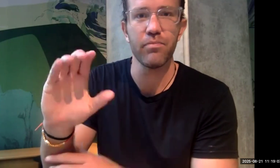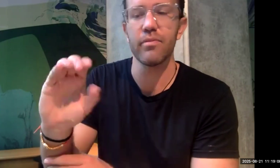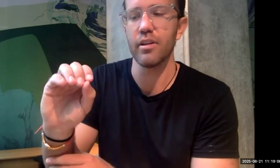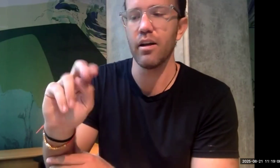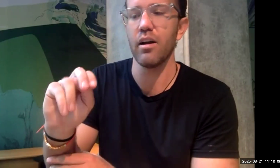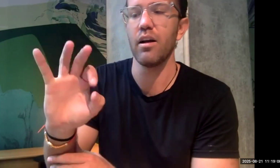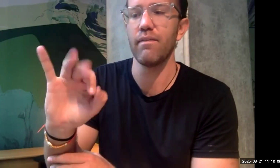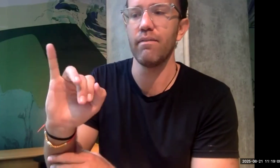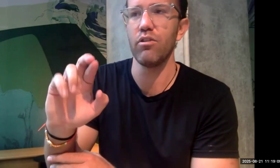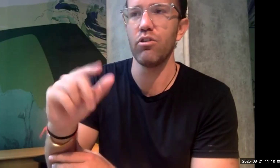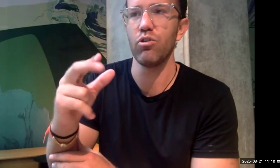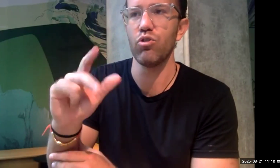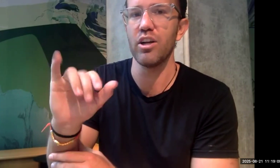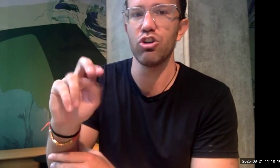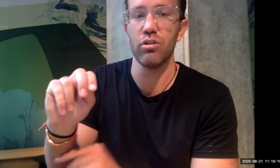uh,